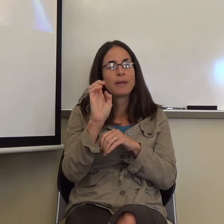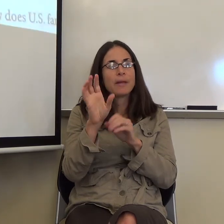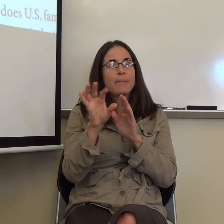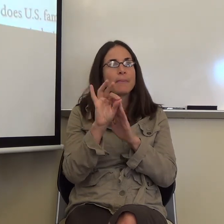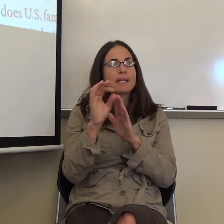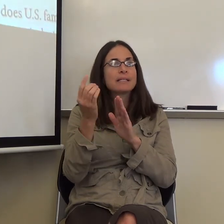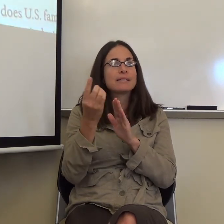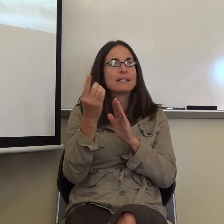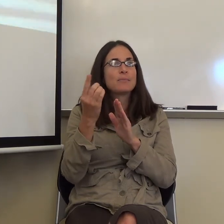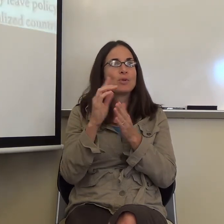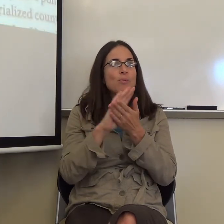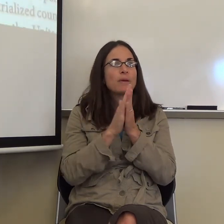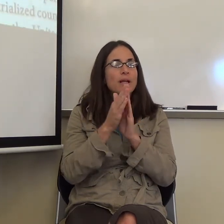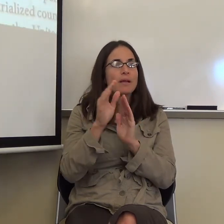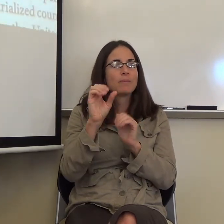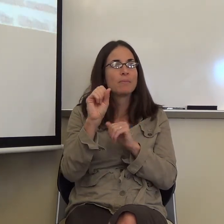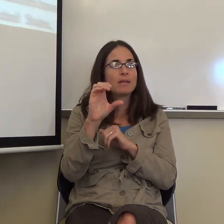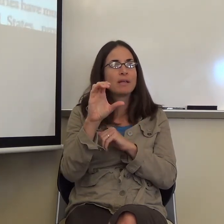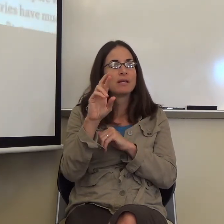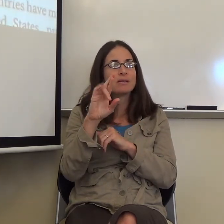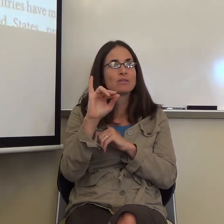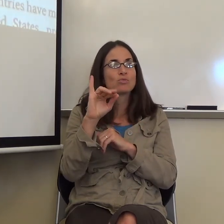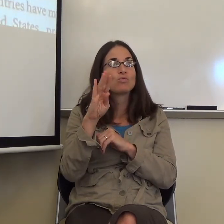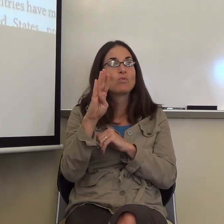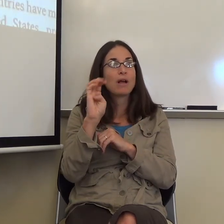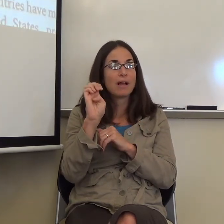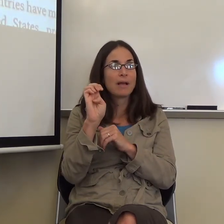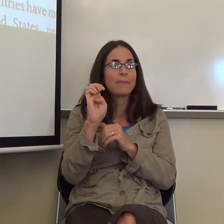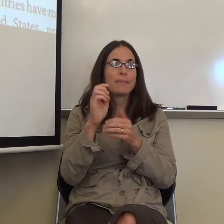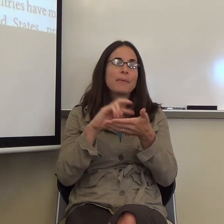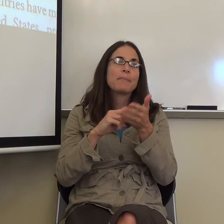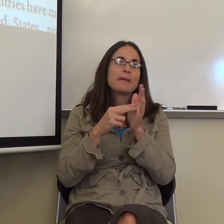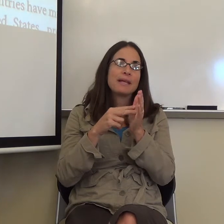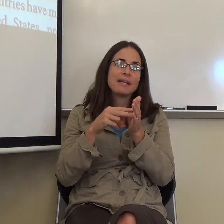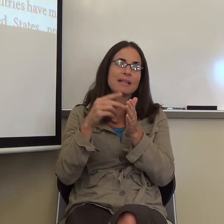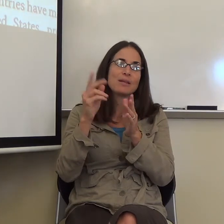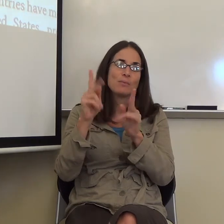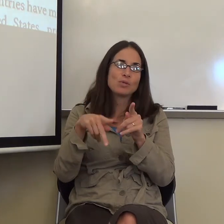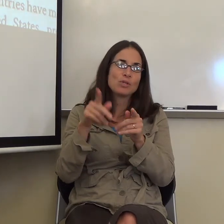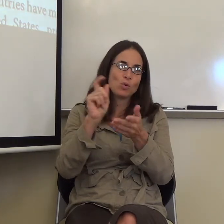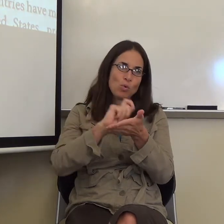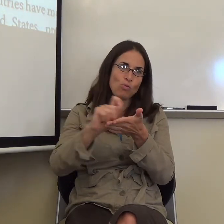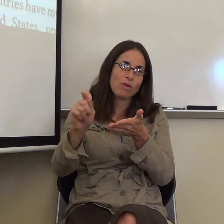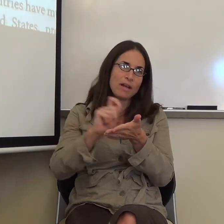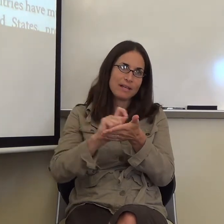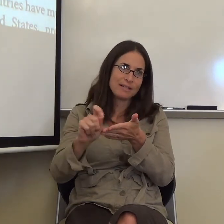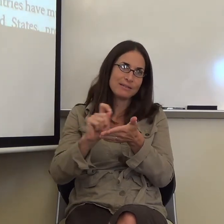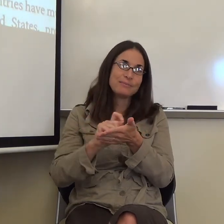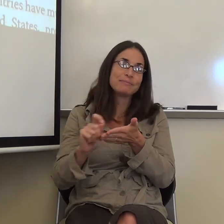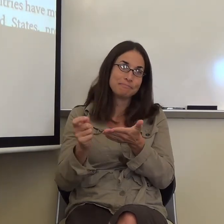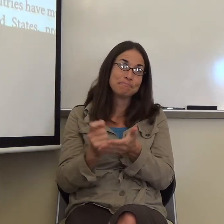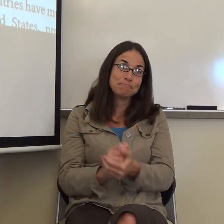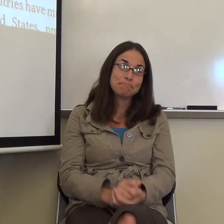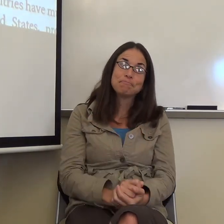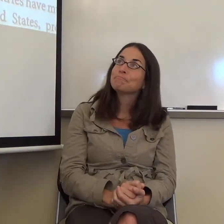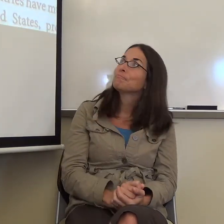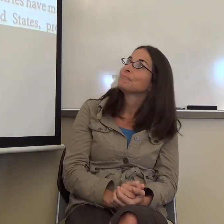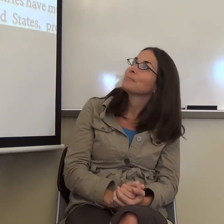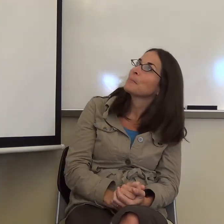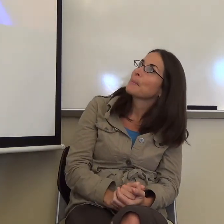I was wanting to. You're going to elect a scribe, yes, which is someone who's going to write. This root has to do with